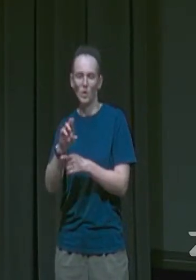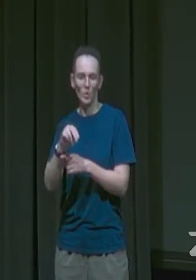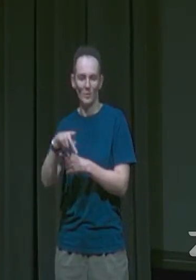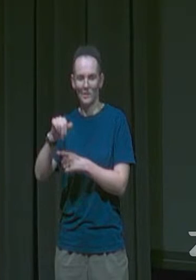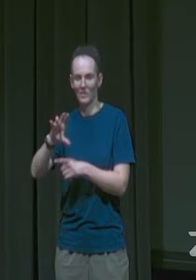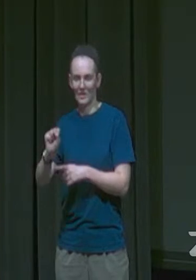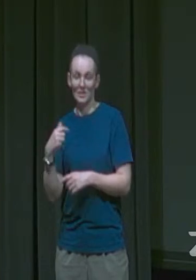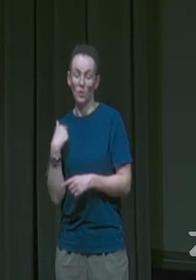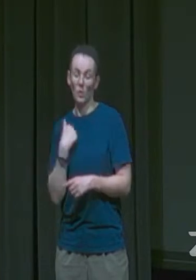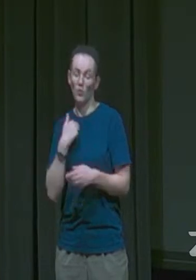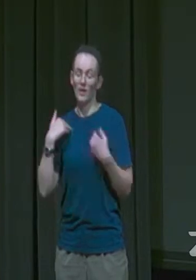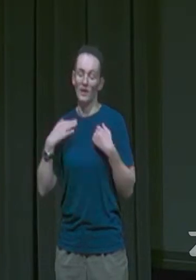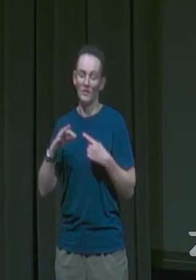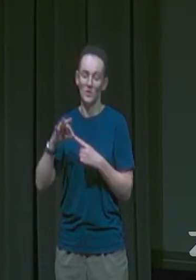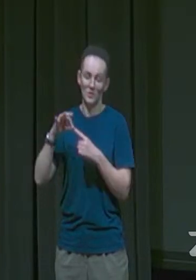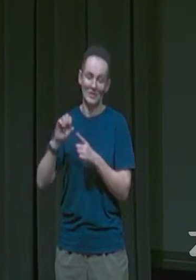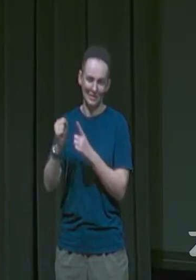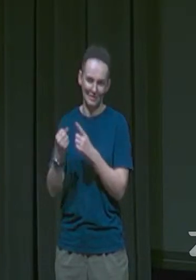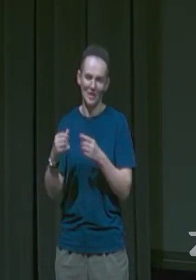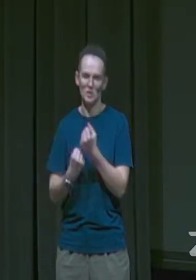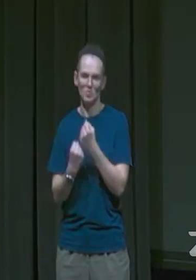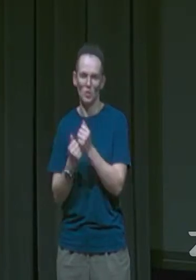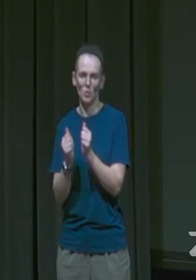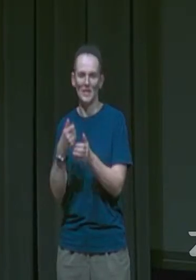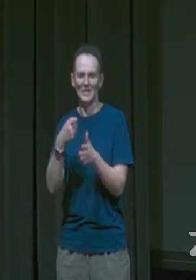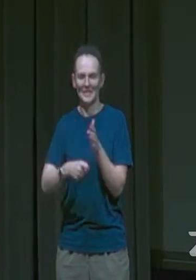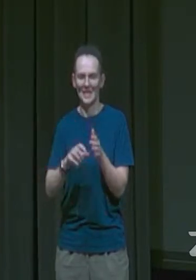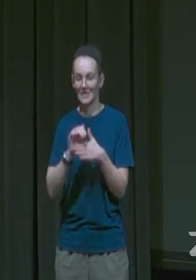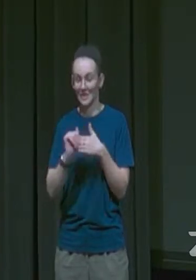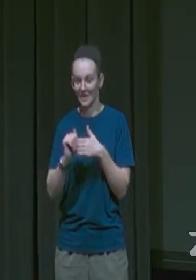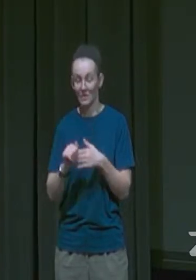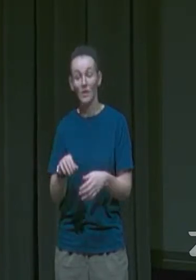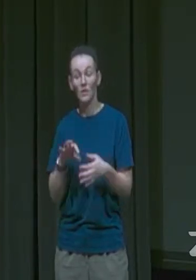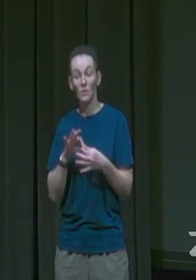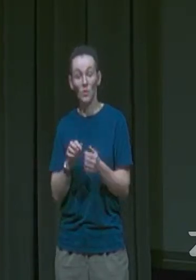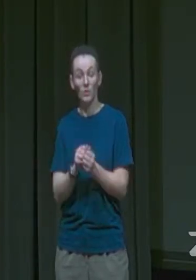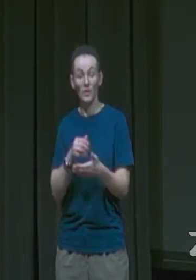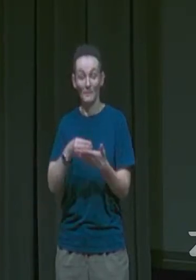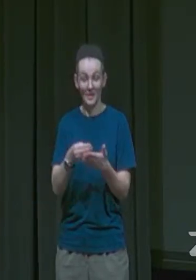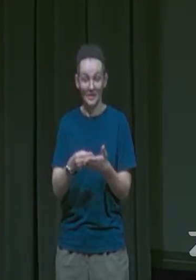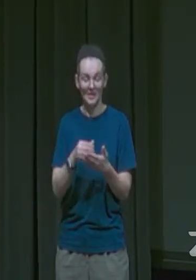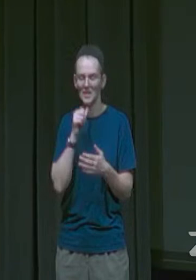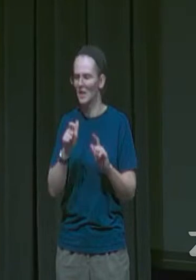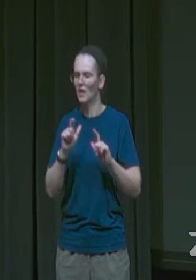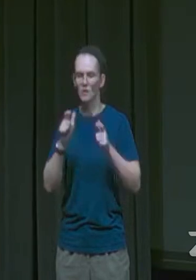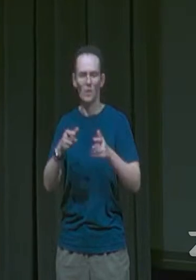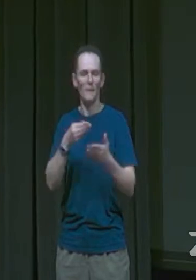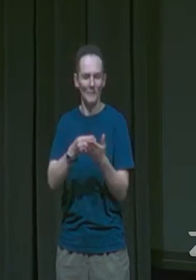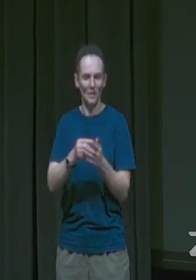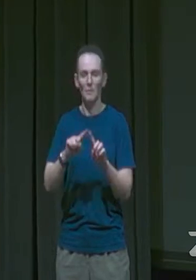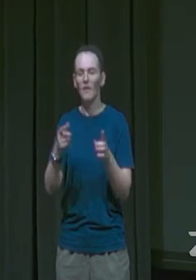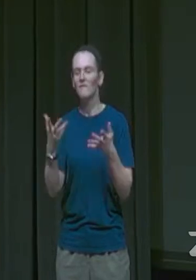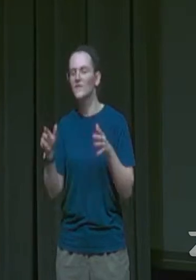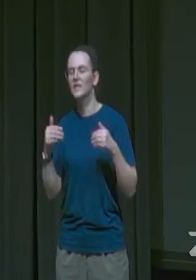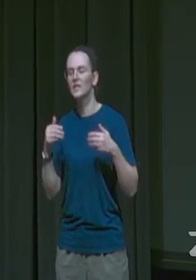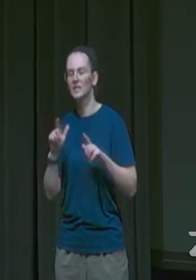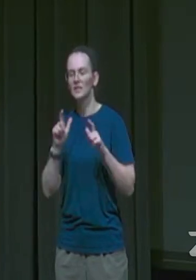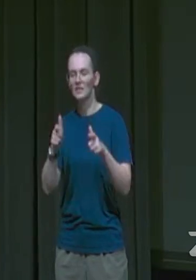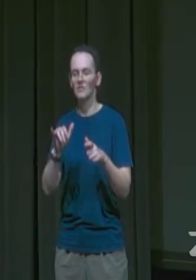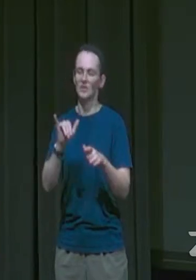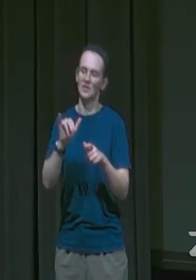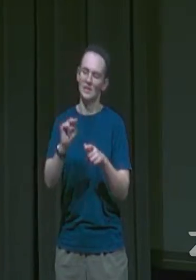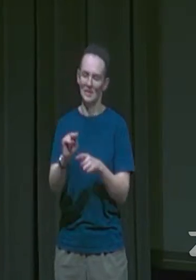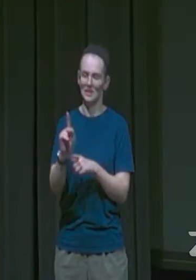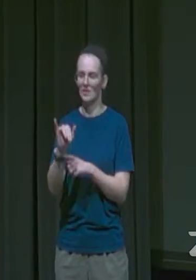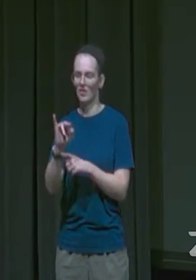situation in that we're supported by tax dollars. So in terms of money, we haven't given money, but we have given in-kind, whereby